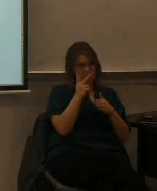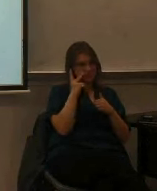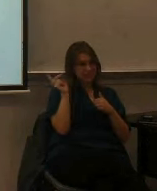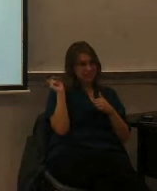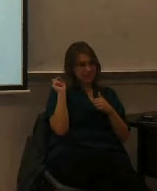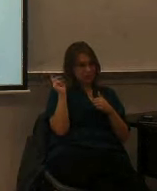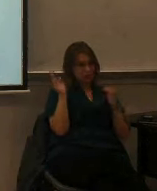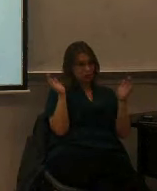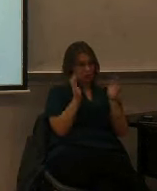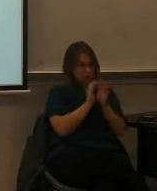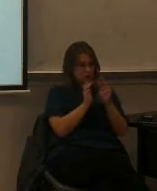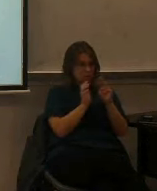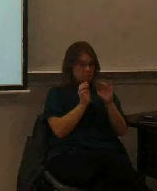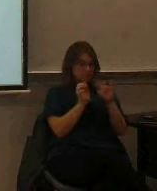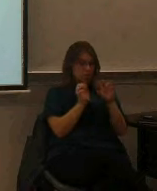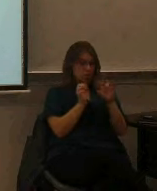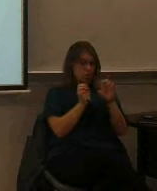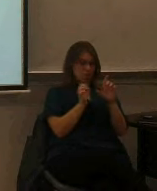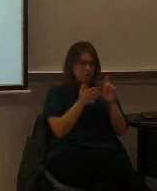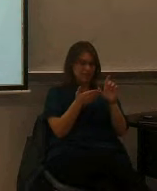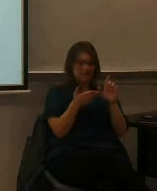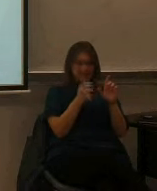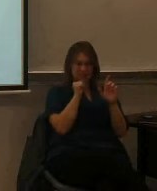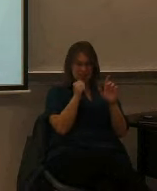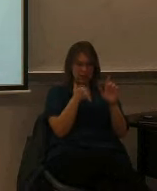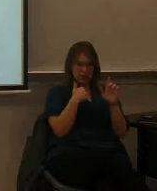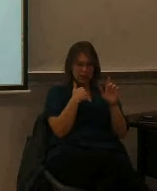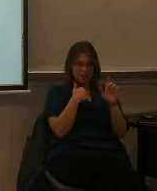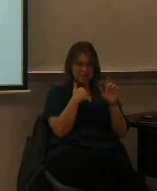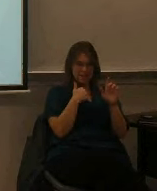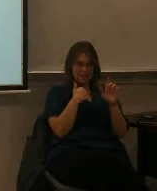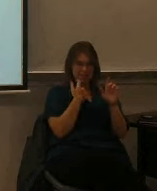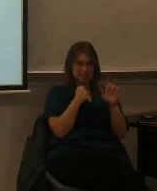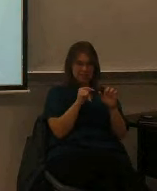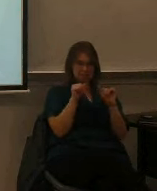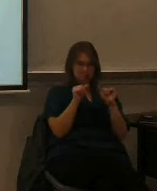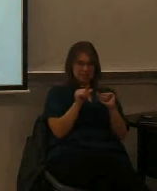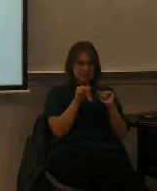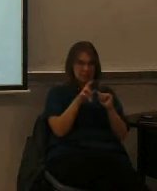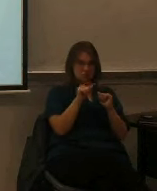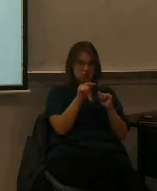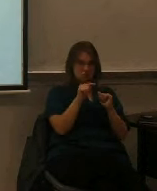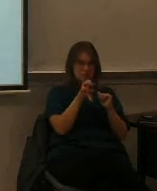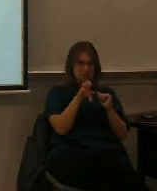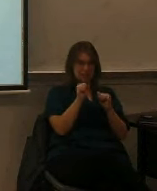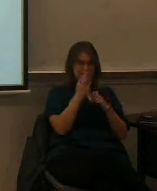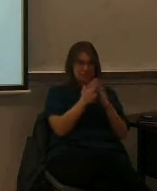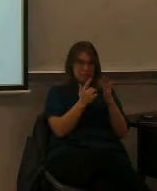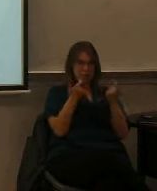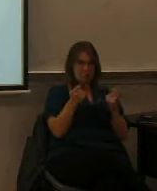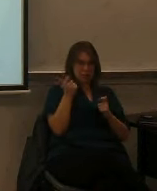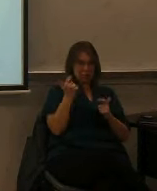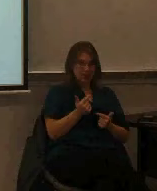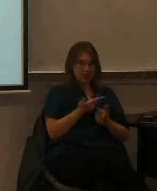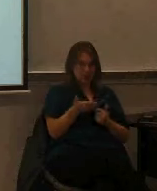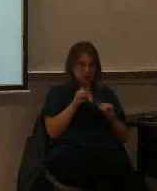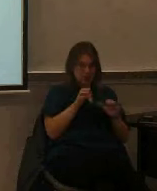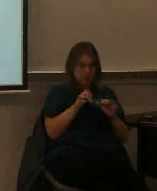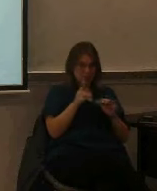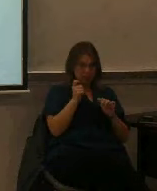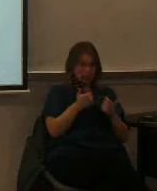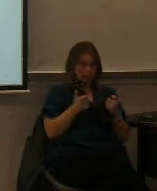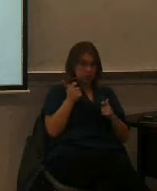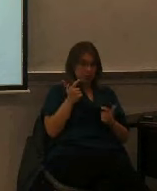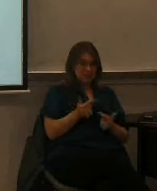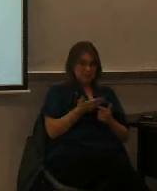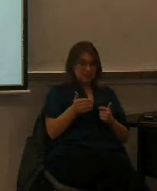these things, these small microbial things, don't have the potential rates that some of these bigger organisms do, because the bigger organisms